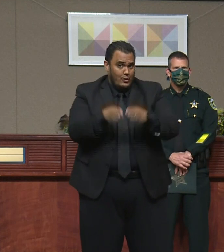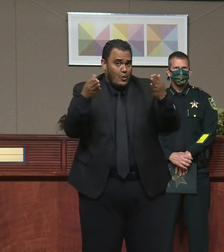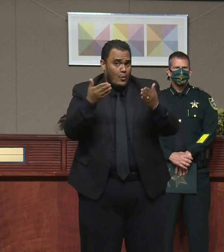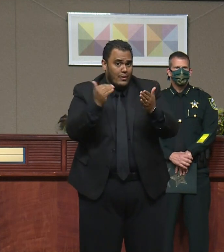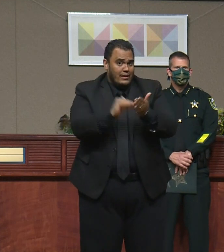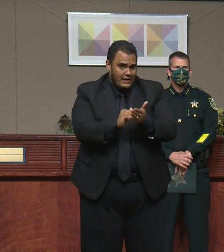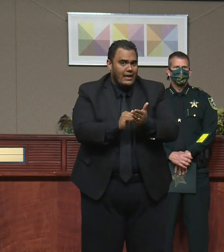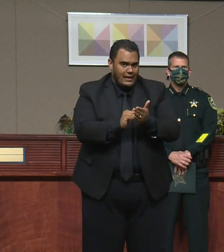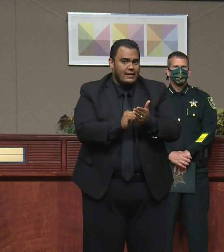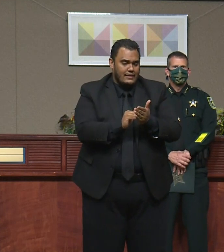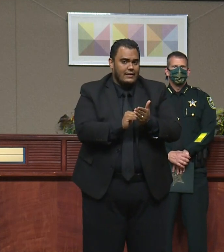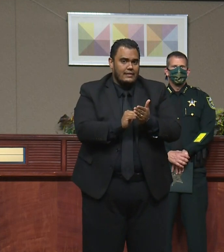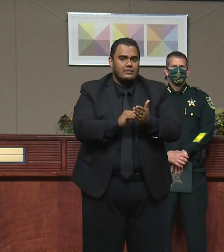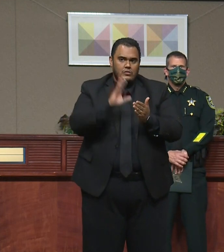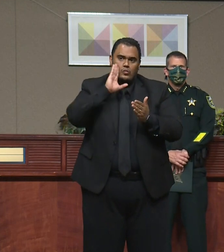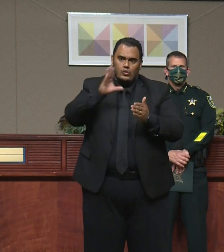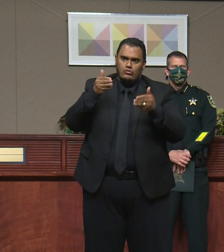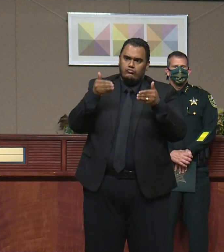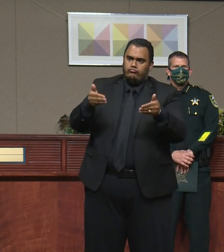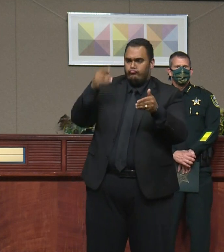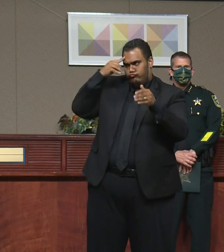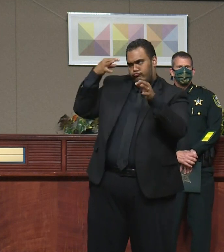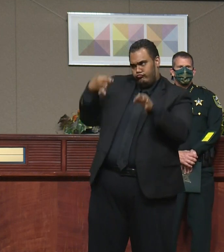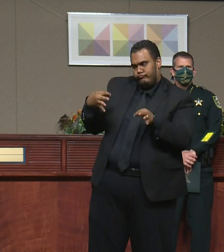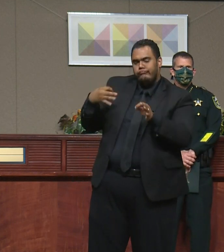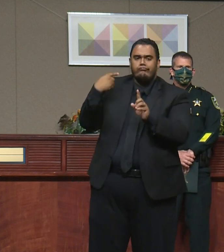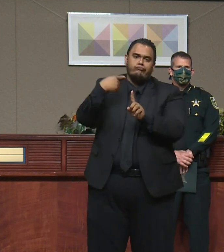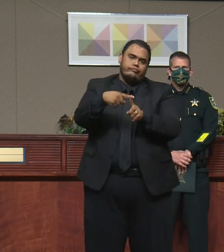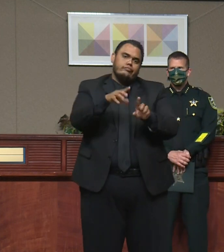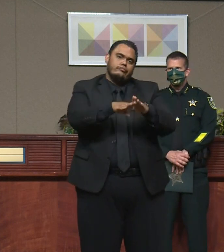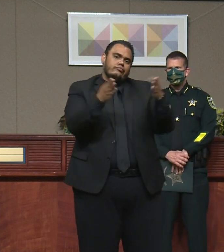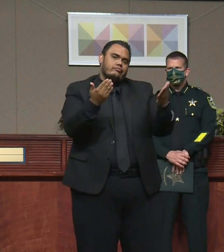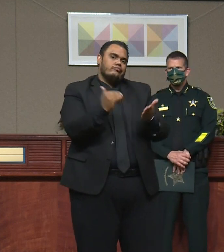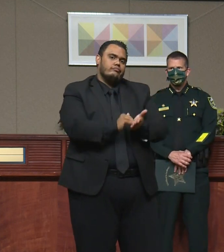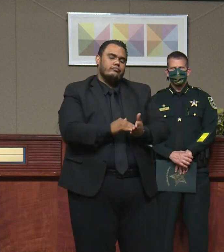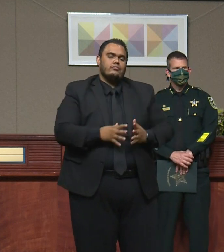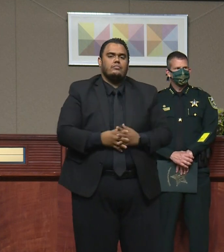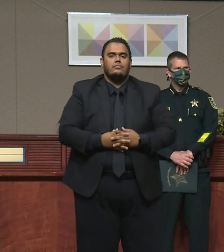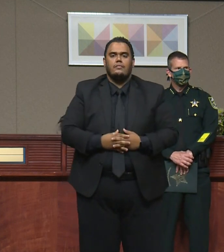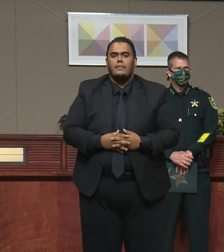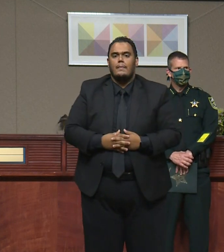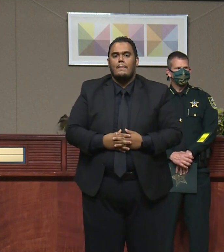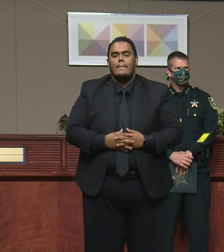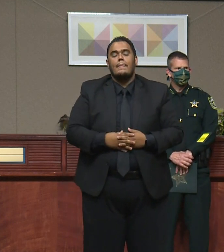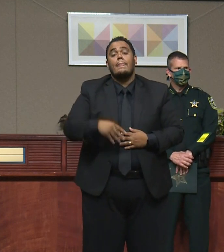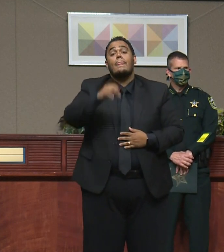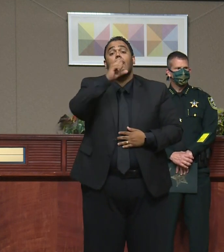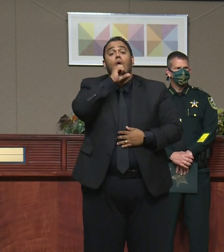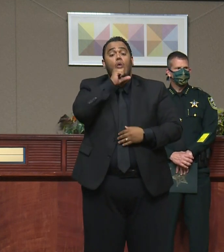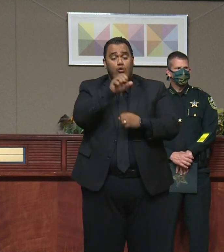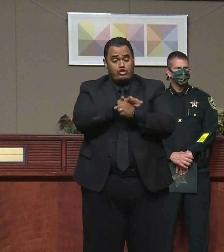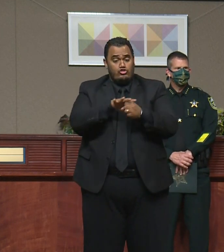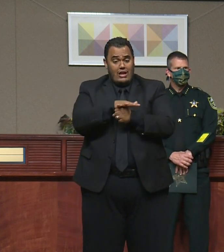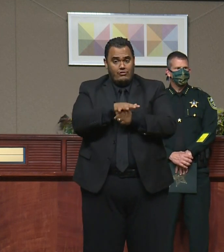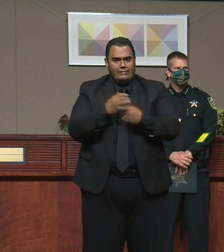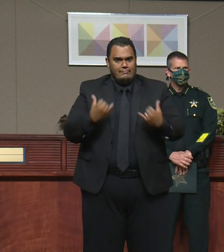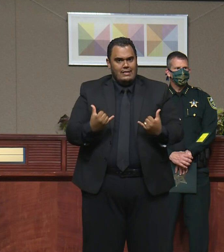we will be able to allow such businesses to reopen. Orange County now has